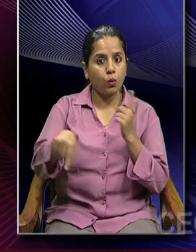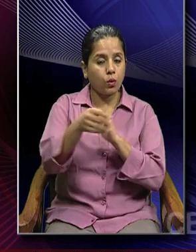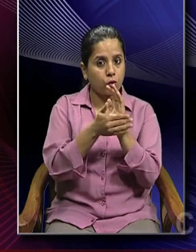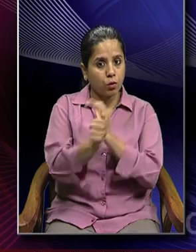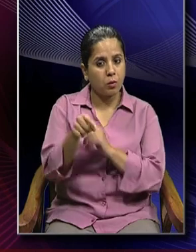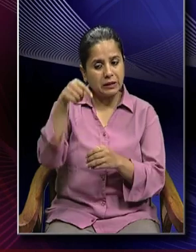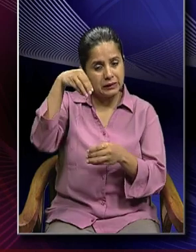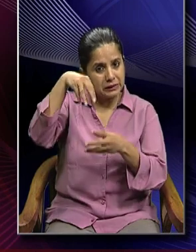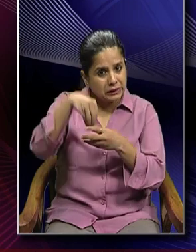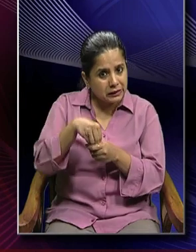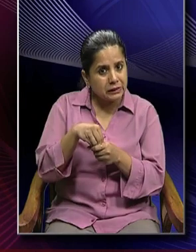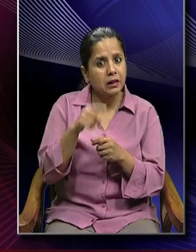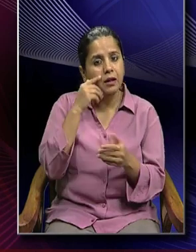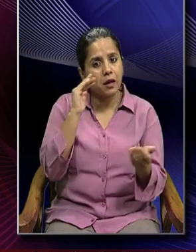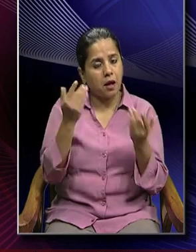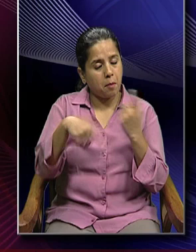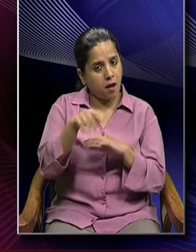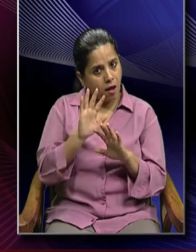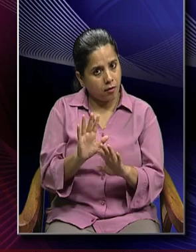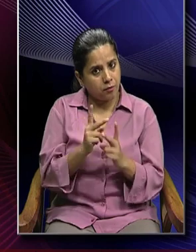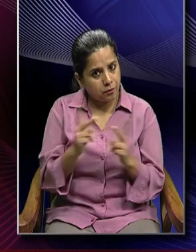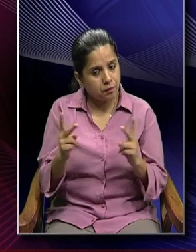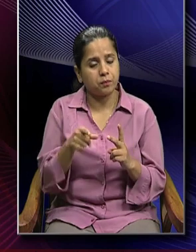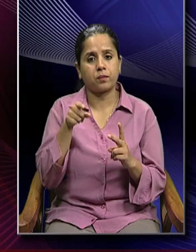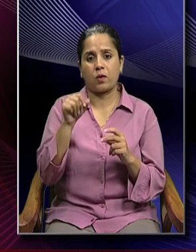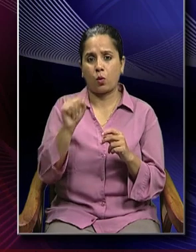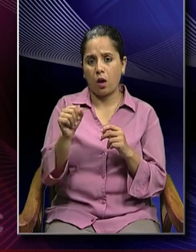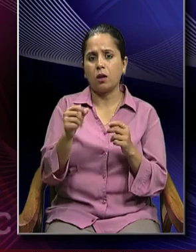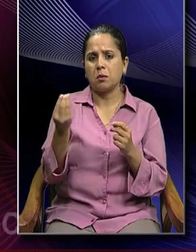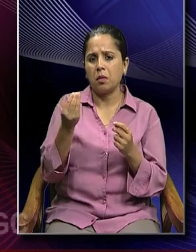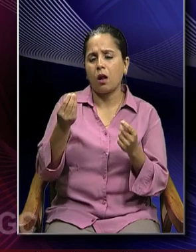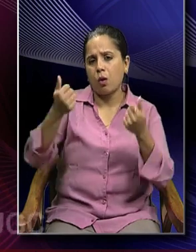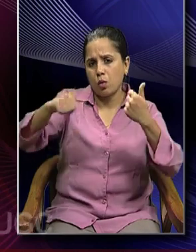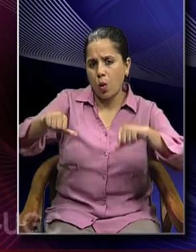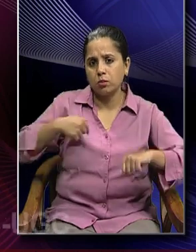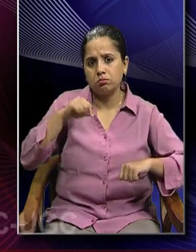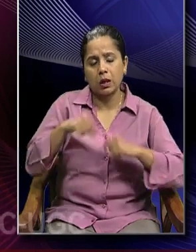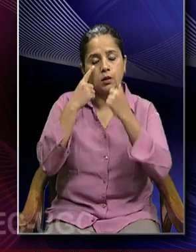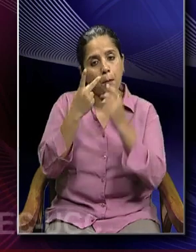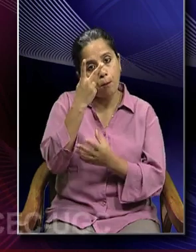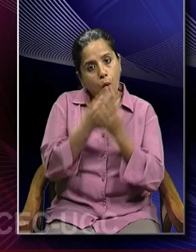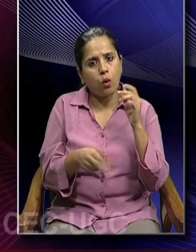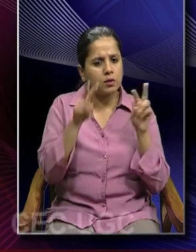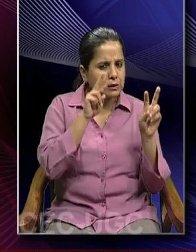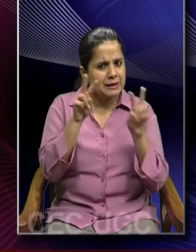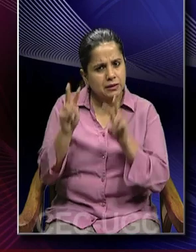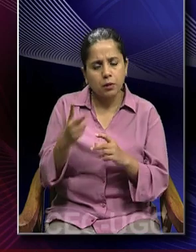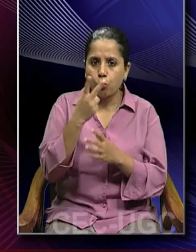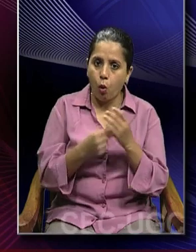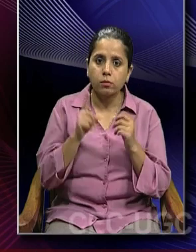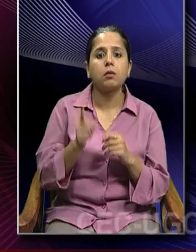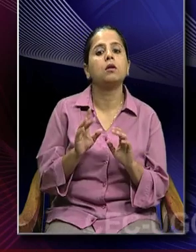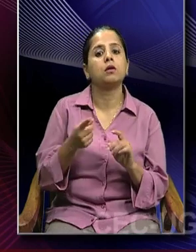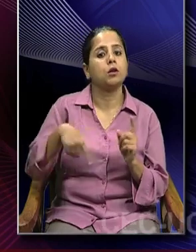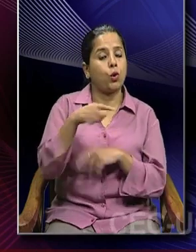rooted in comparative advantage and comparative advantages, we have to analyze both, particularly when we